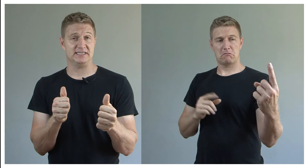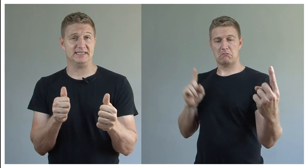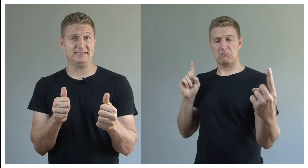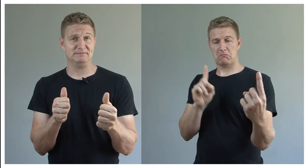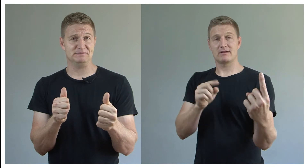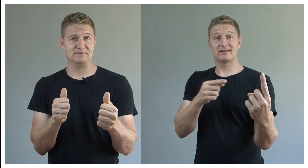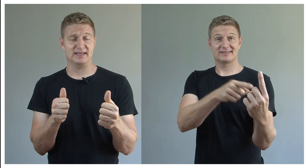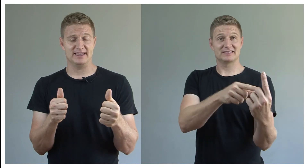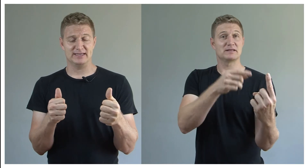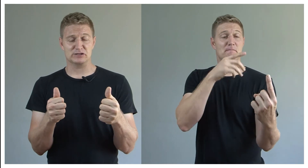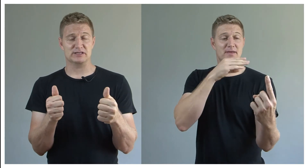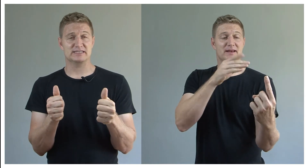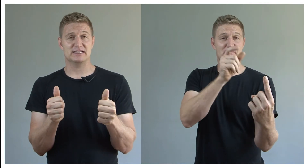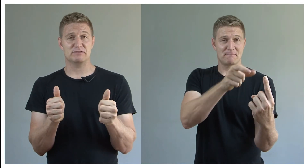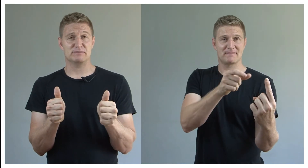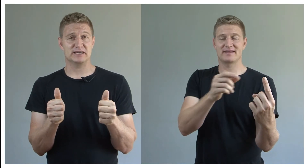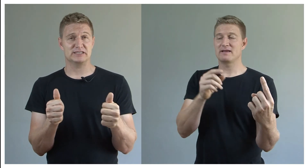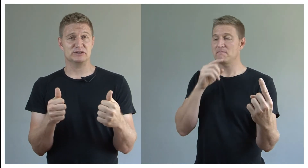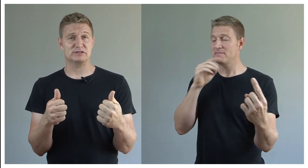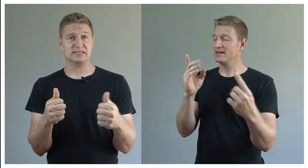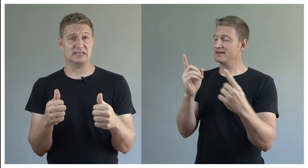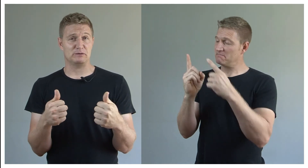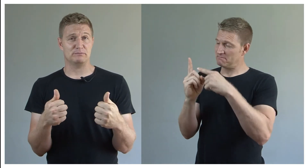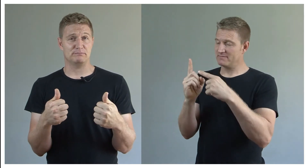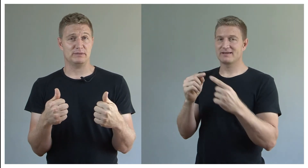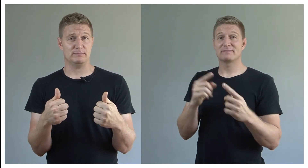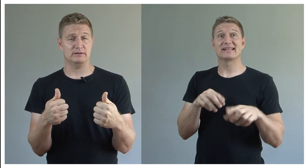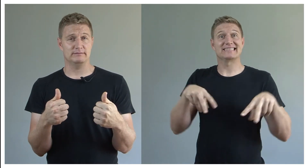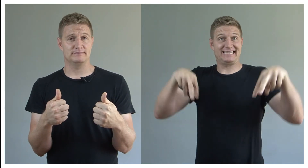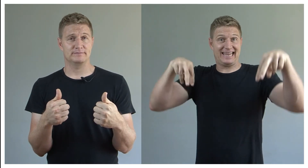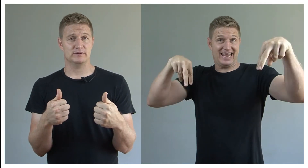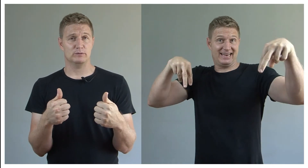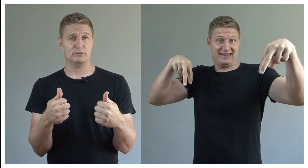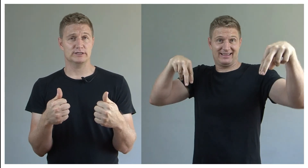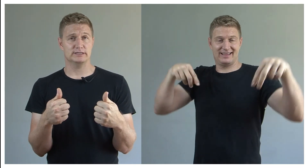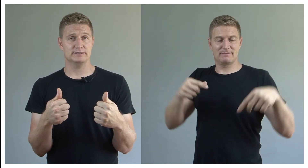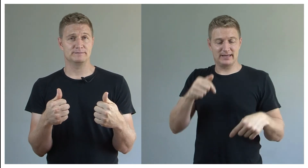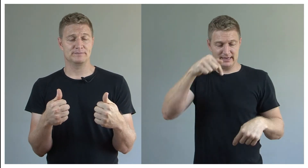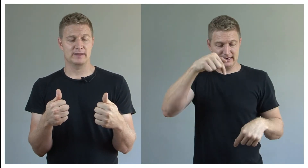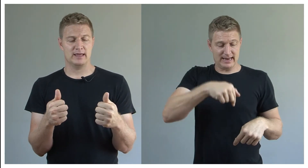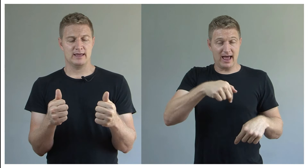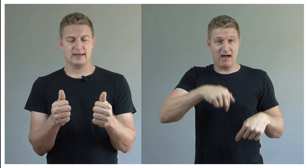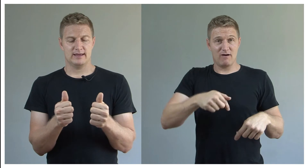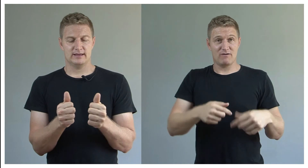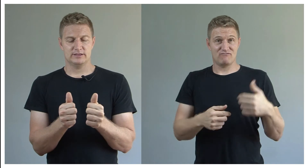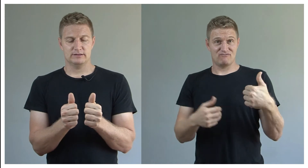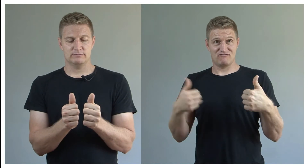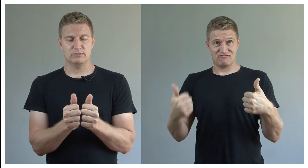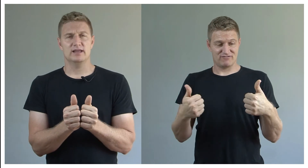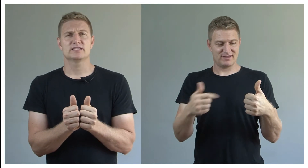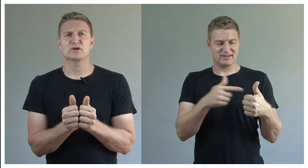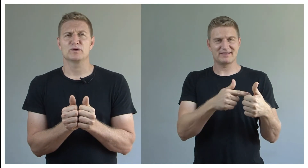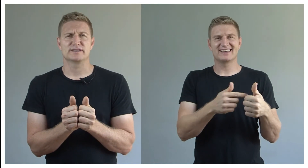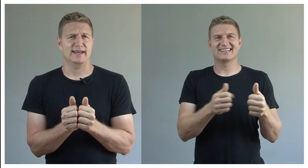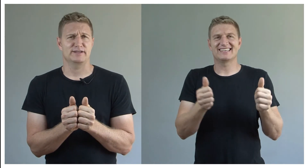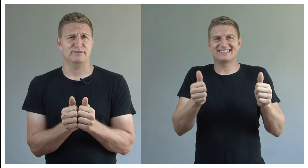sitting. So this represents two sitting people, or persons. Brothers always like to